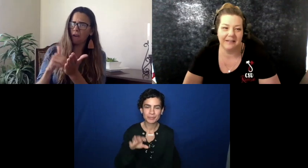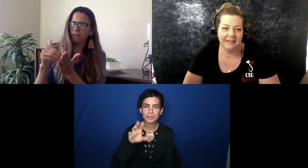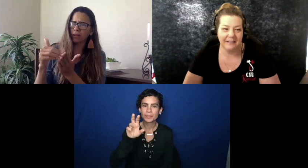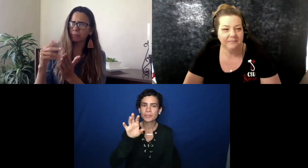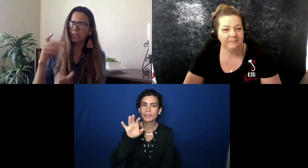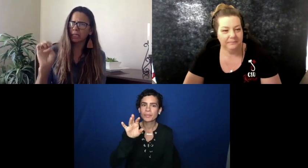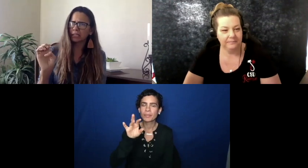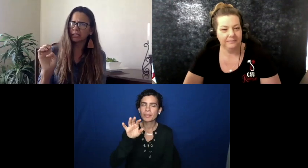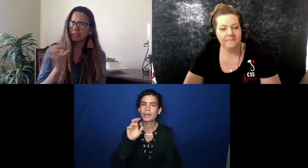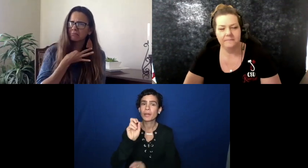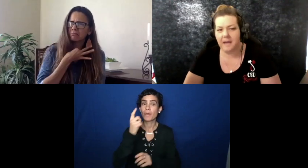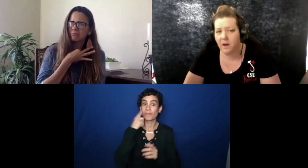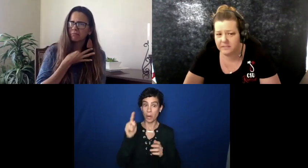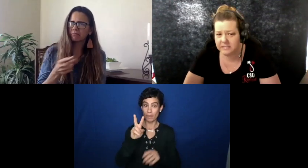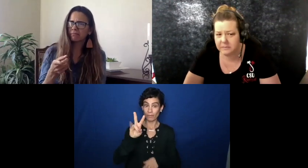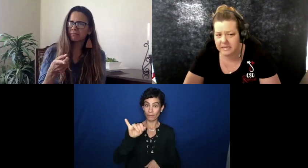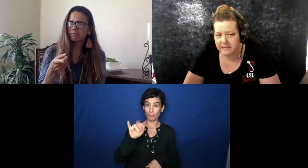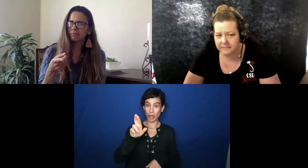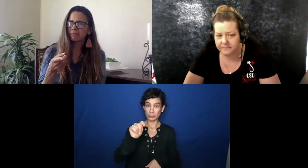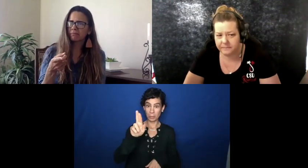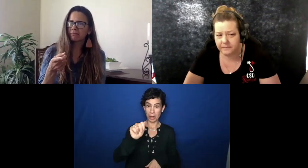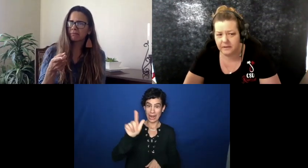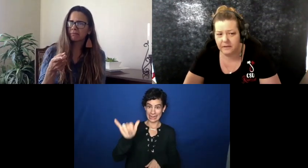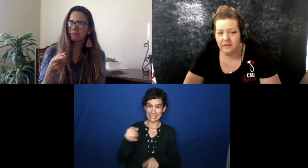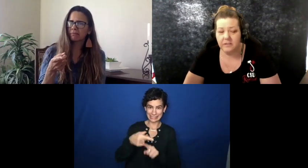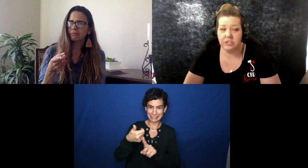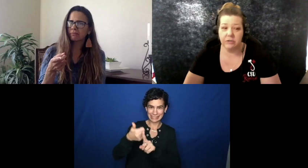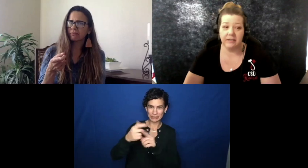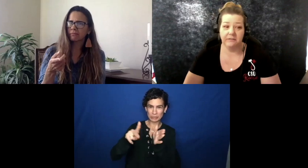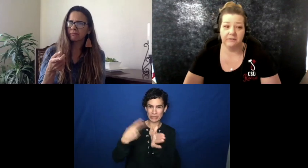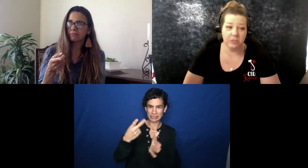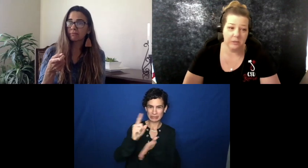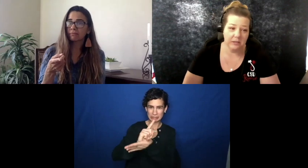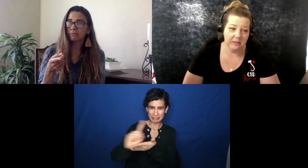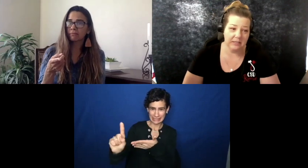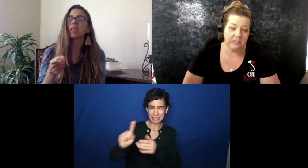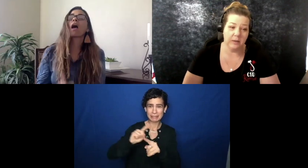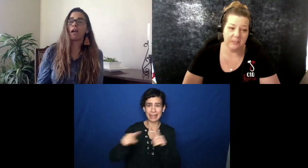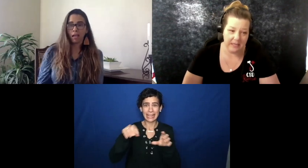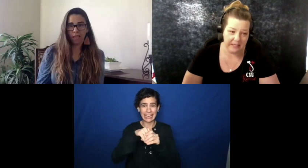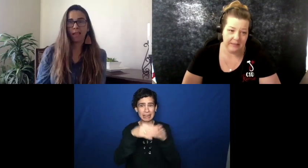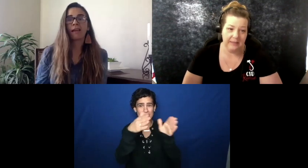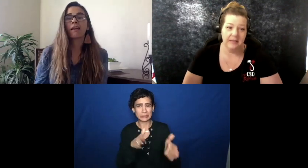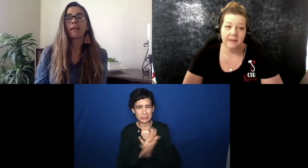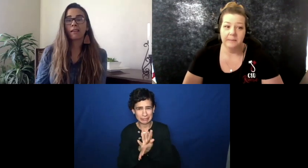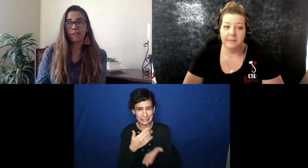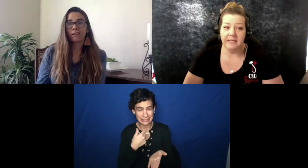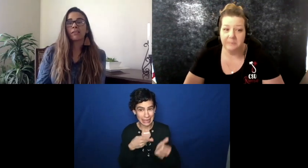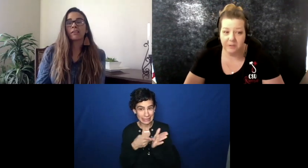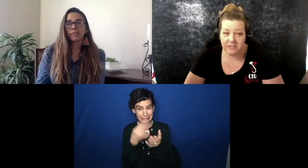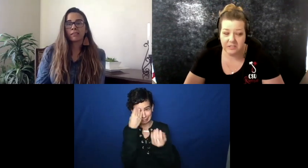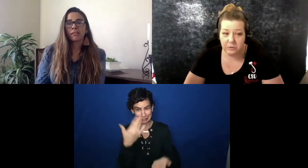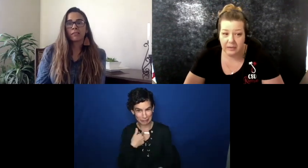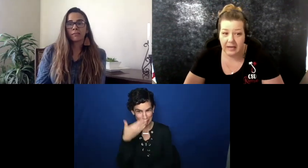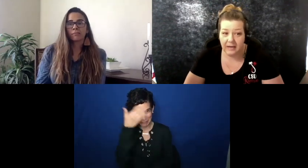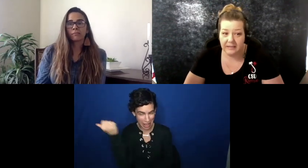Reagan. How often is PE? During virtual, it's twice a week. But